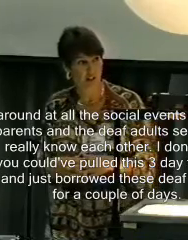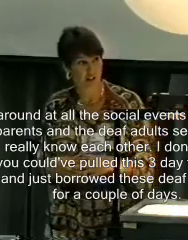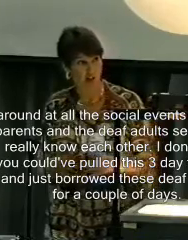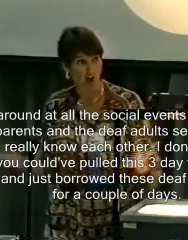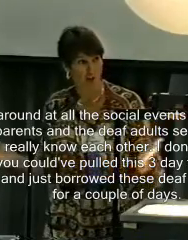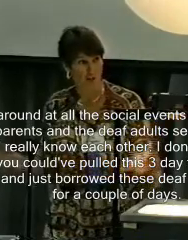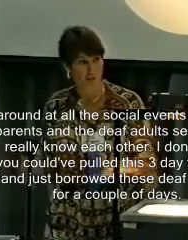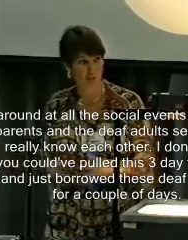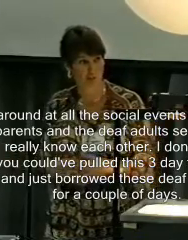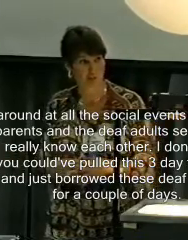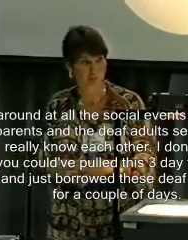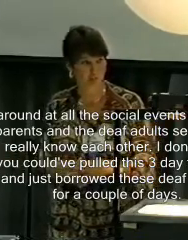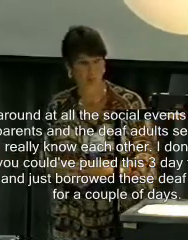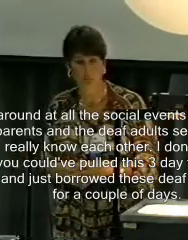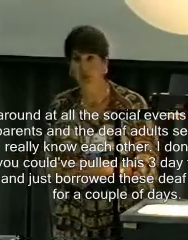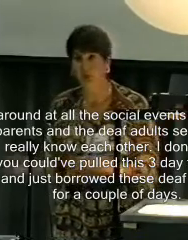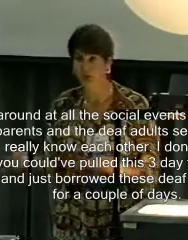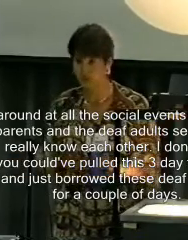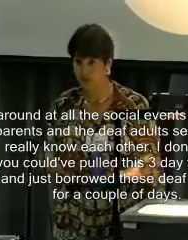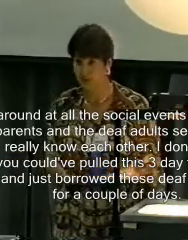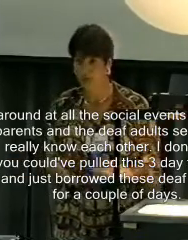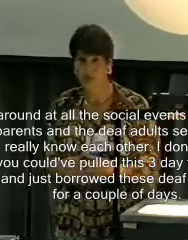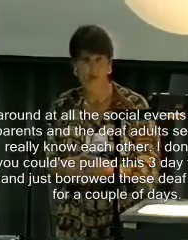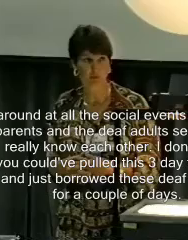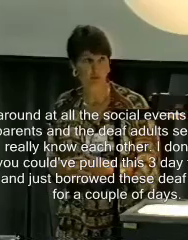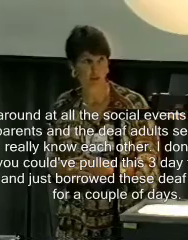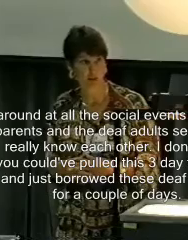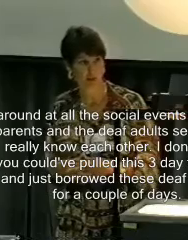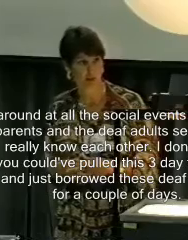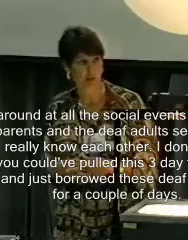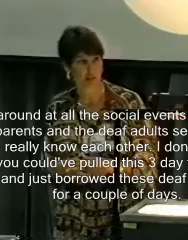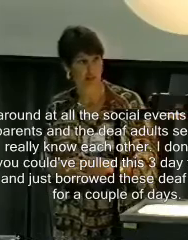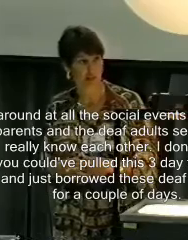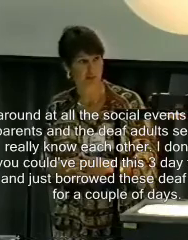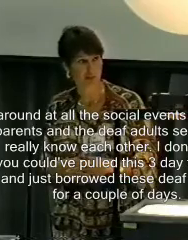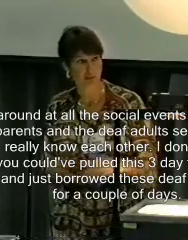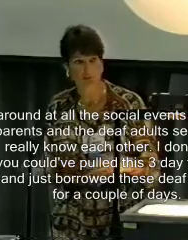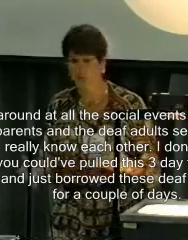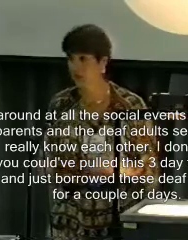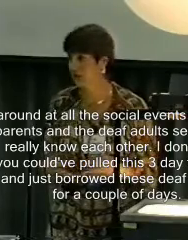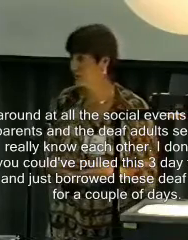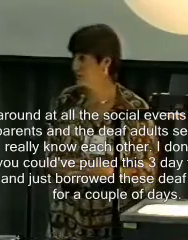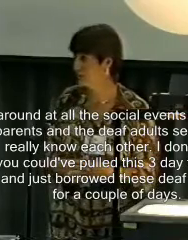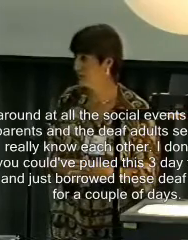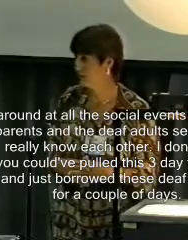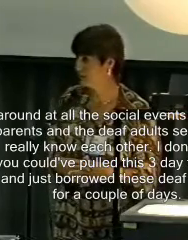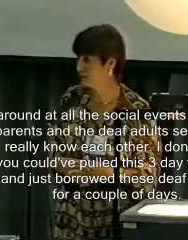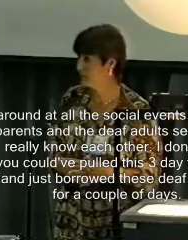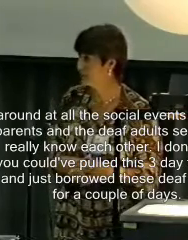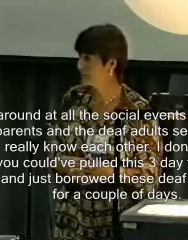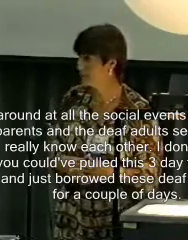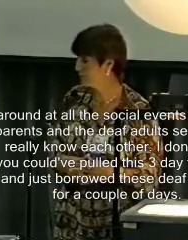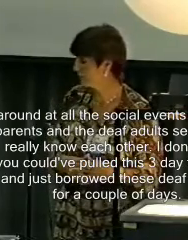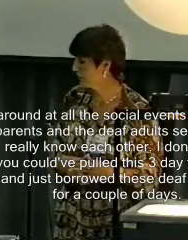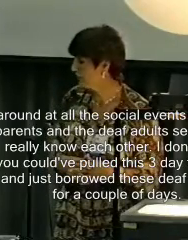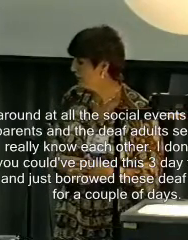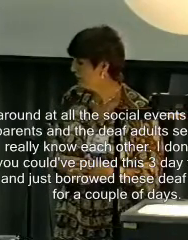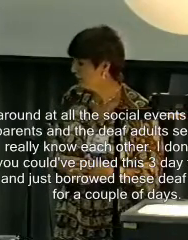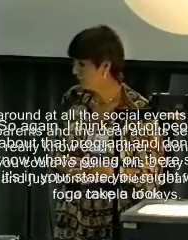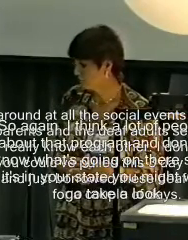thing off and just, you know, borrowed these deaf people for the couple of days. I mean, there was relationships that had clearly been formed there. So